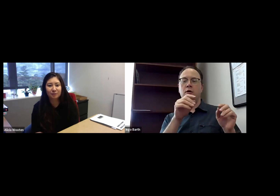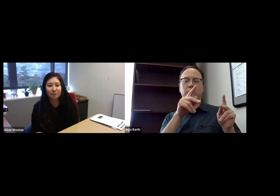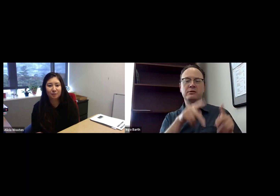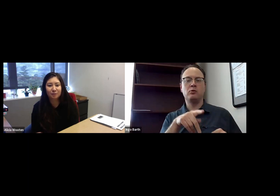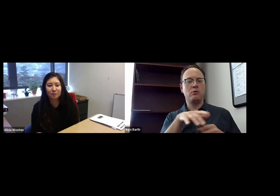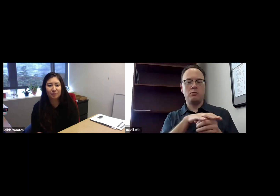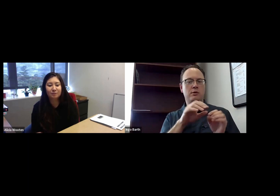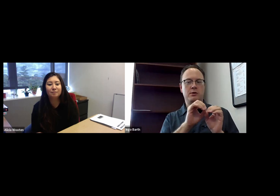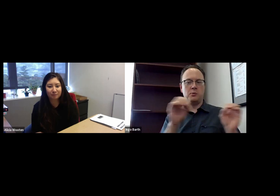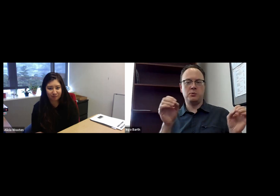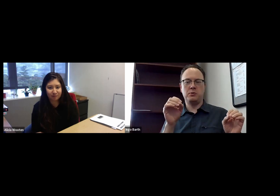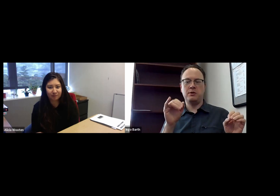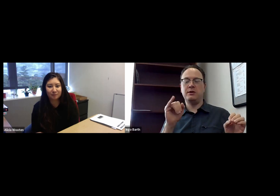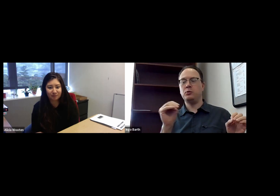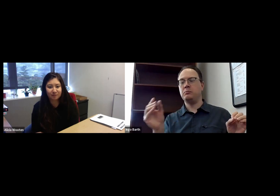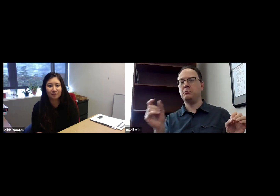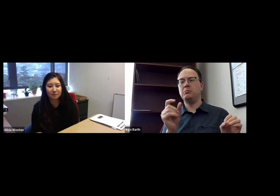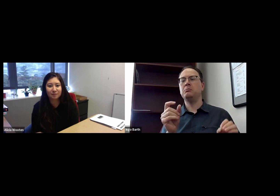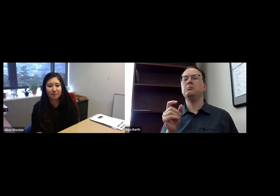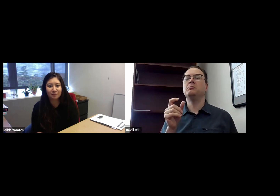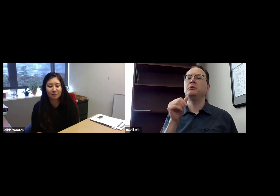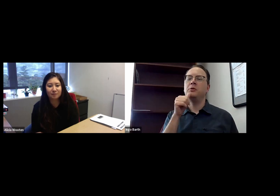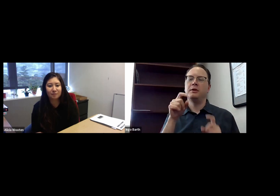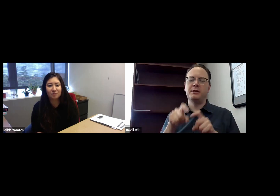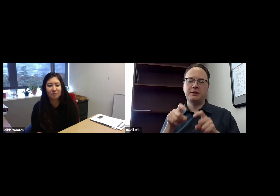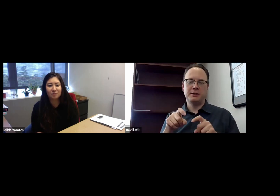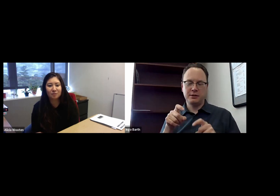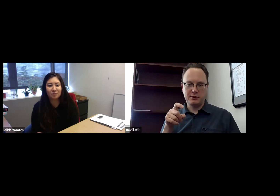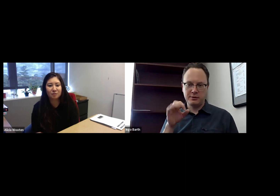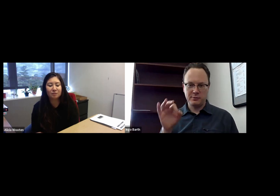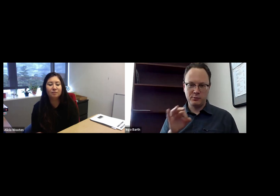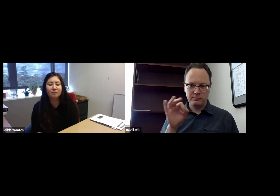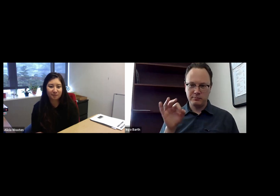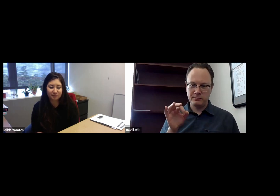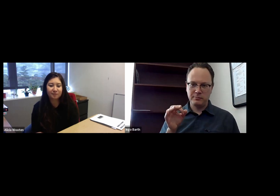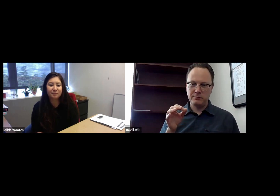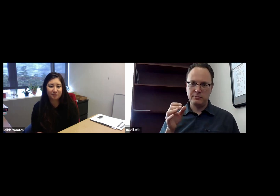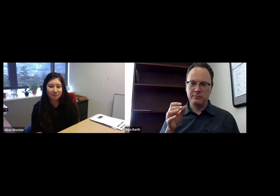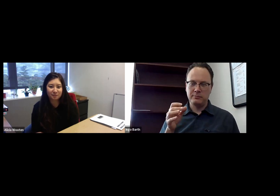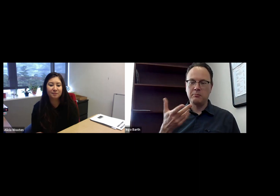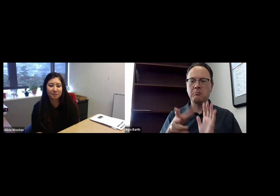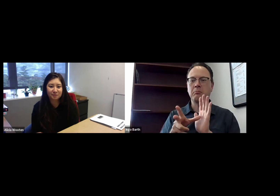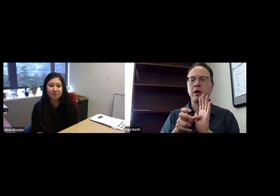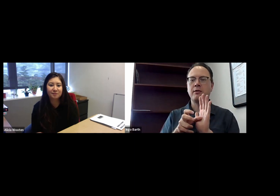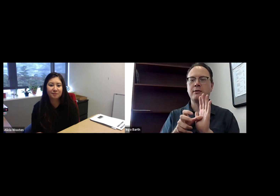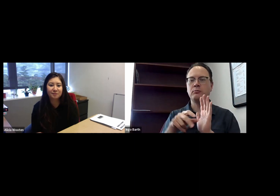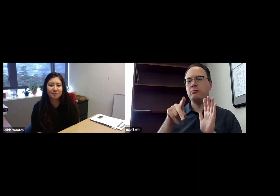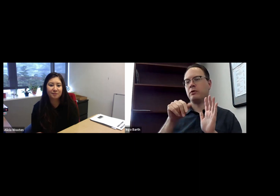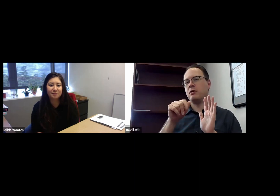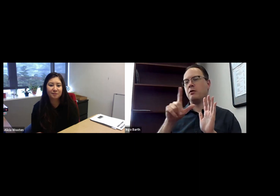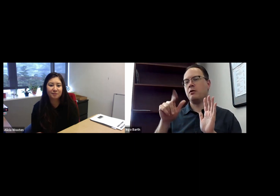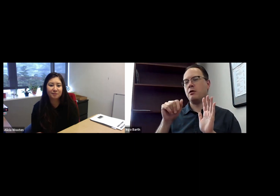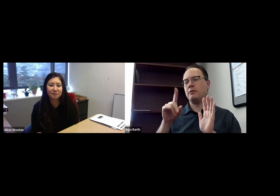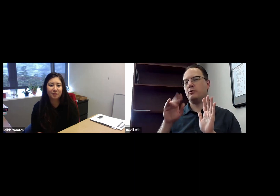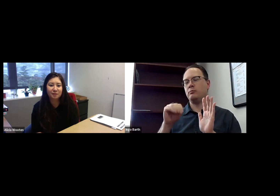So it's almost a compound sign. But if there's no person or location, then you don't need to add